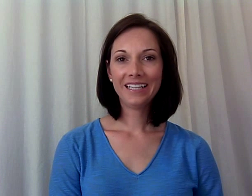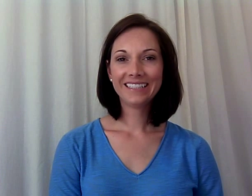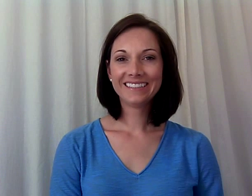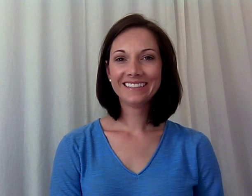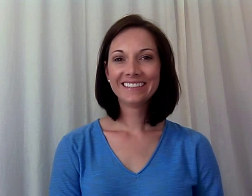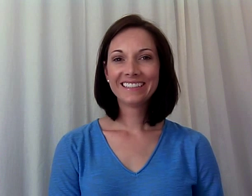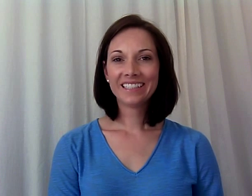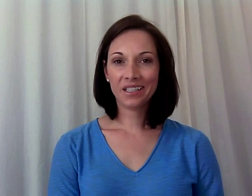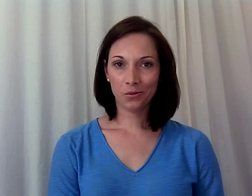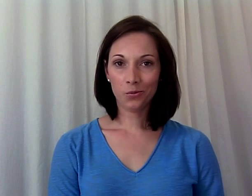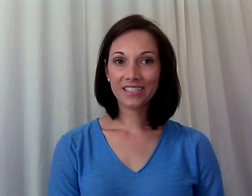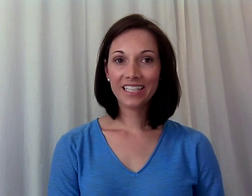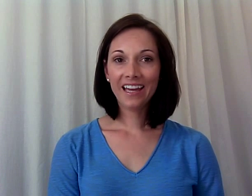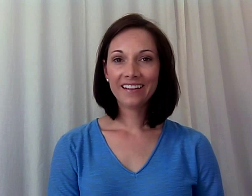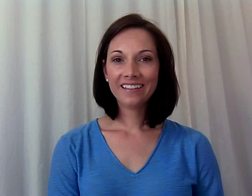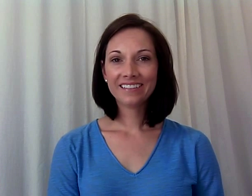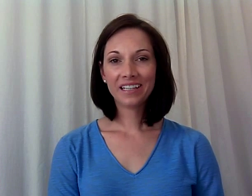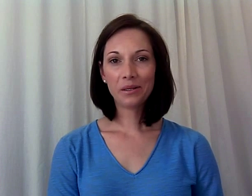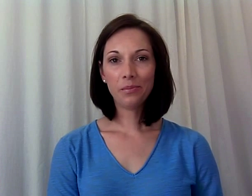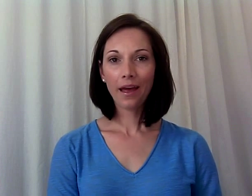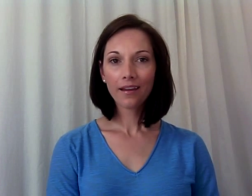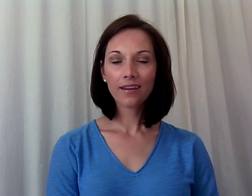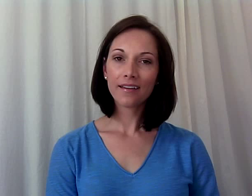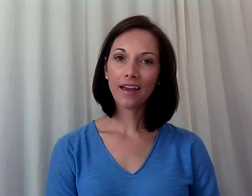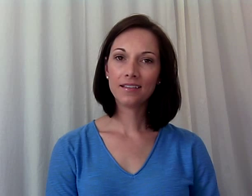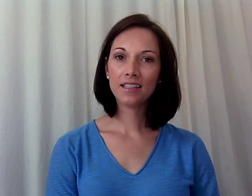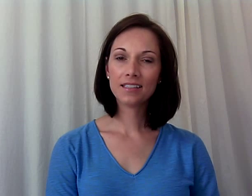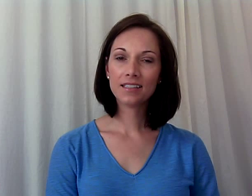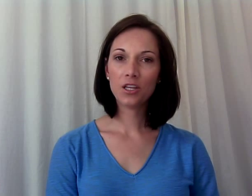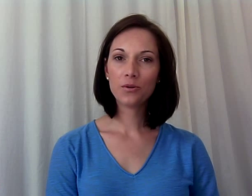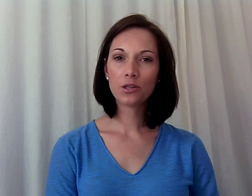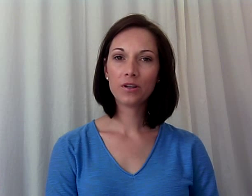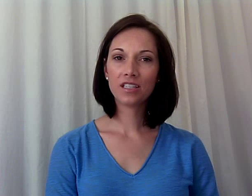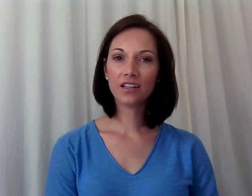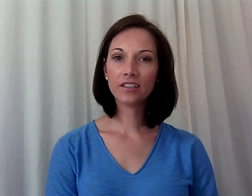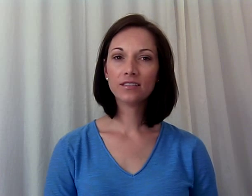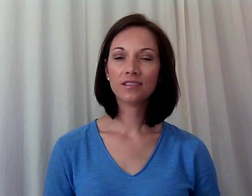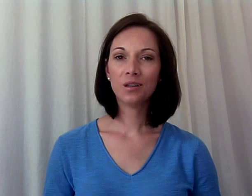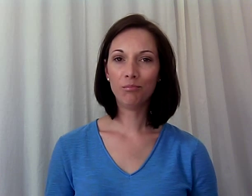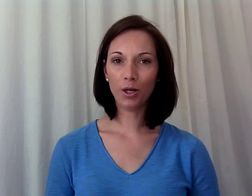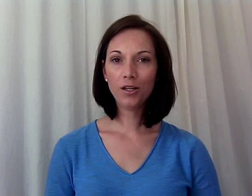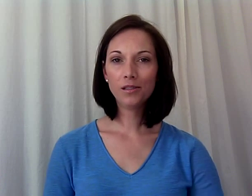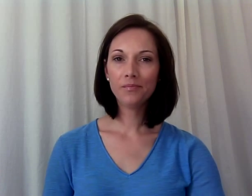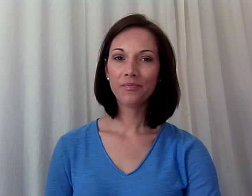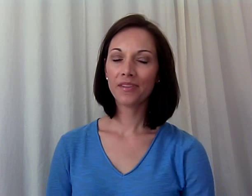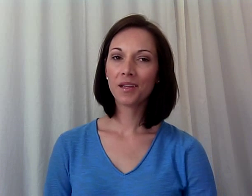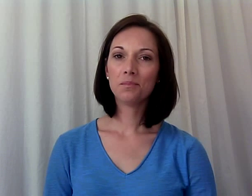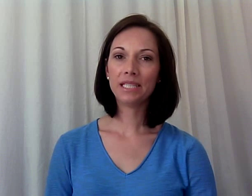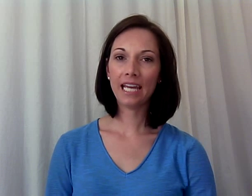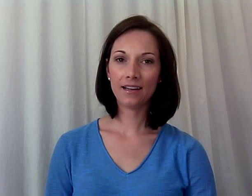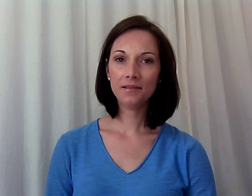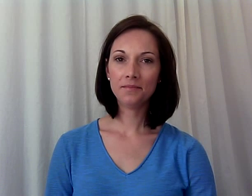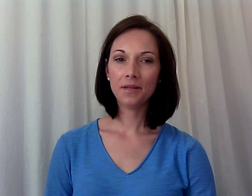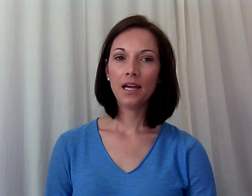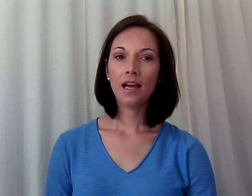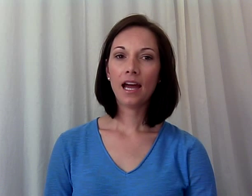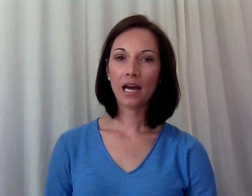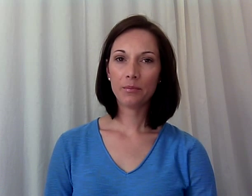Hi, once again, I'm back, and this video is going to cover ball, banana,